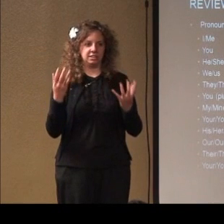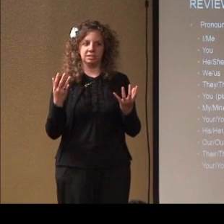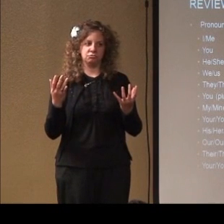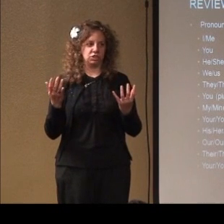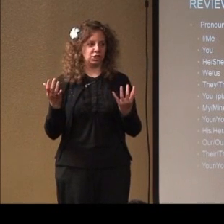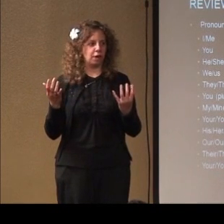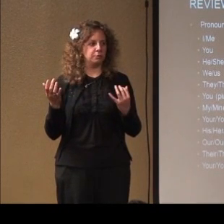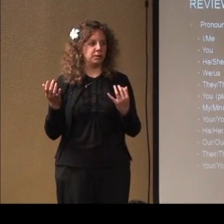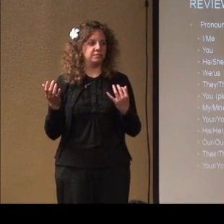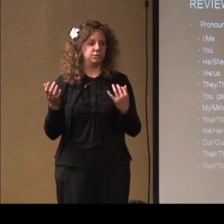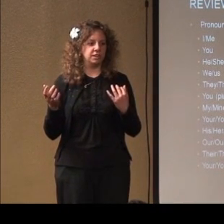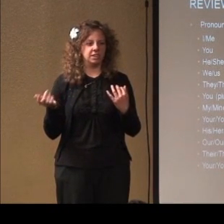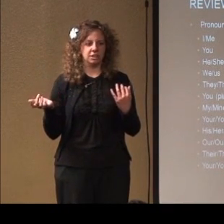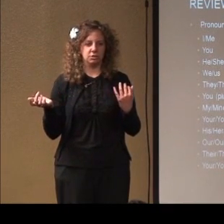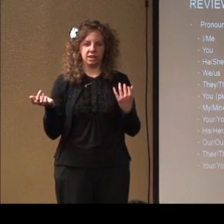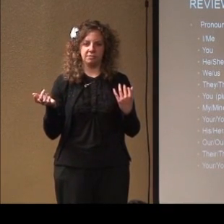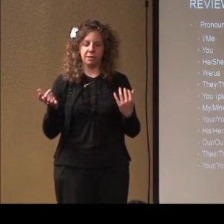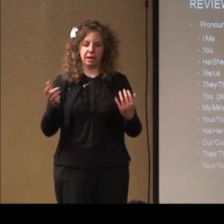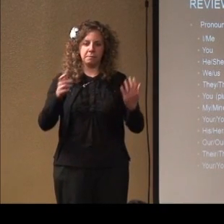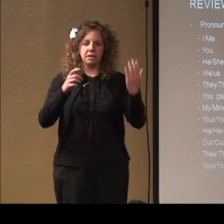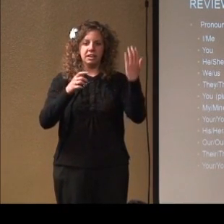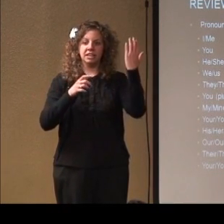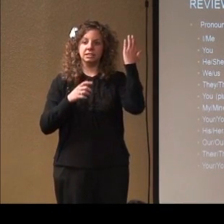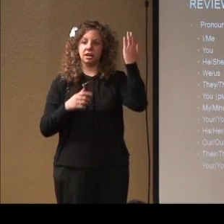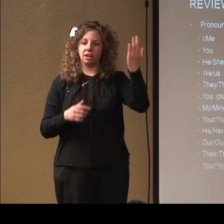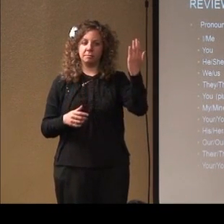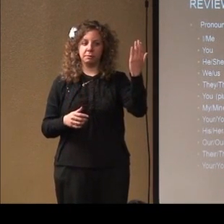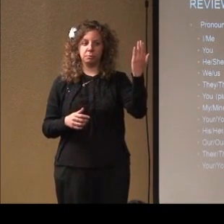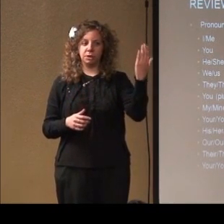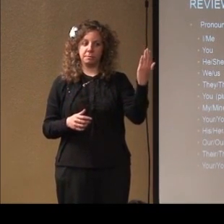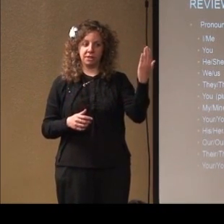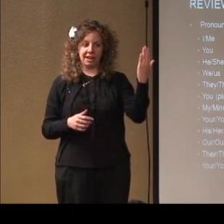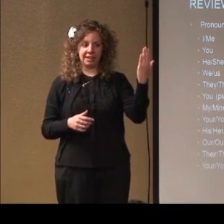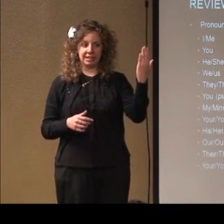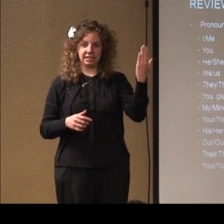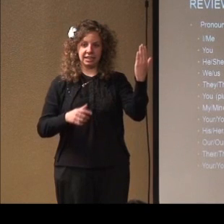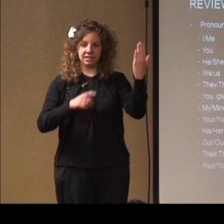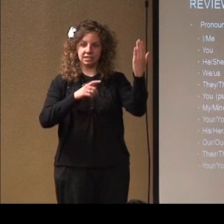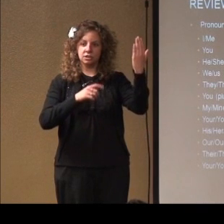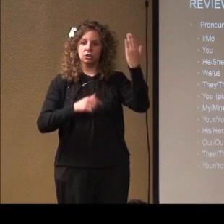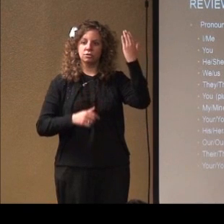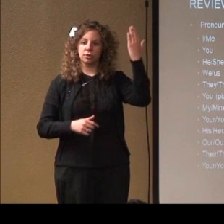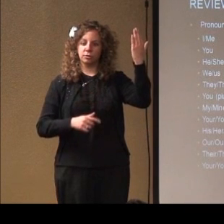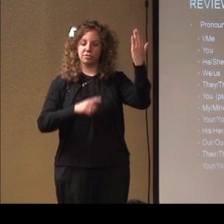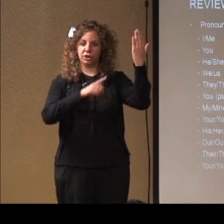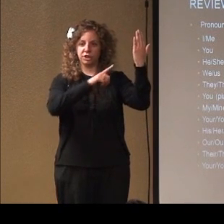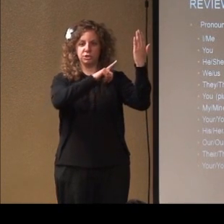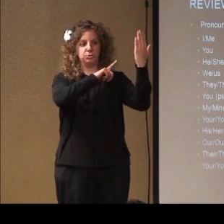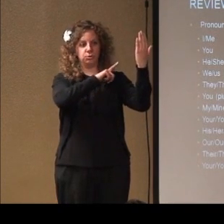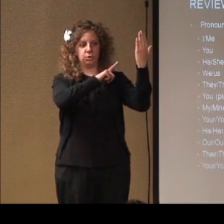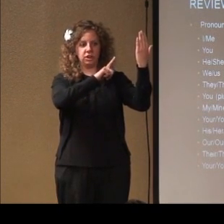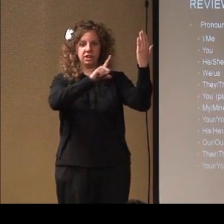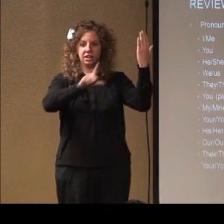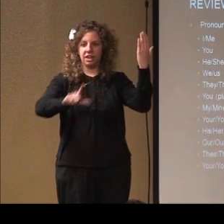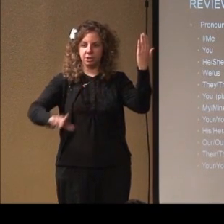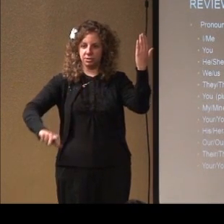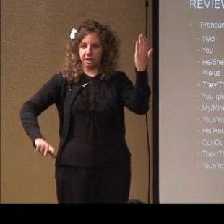it's just a common way of doing it that you kind of pick up, is a lot of people put up their hand like this for referring to Lord and do it that